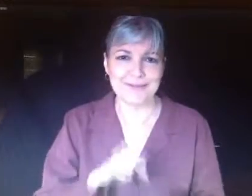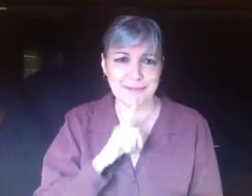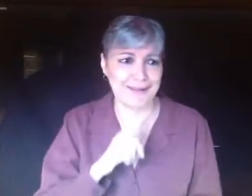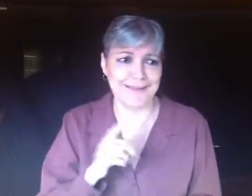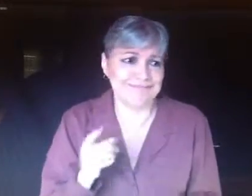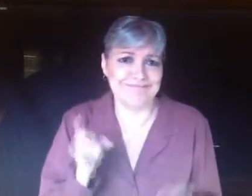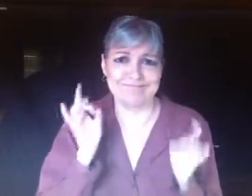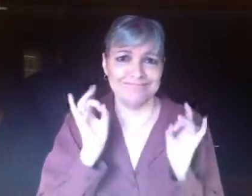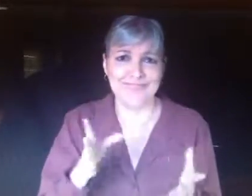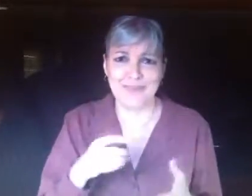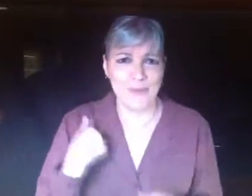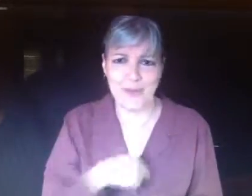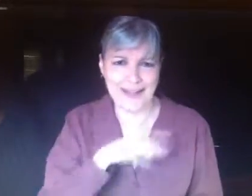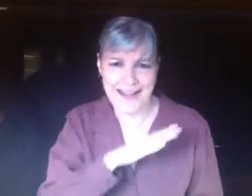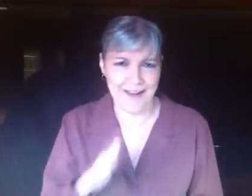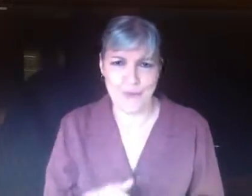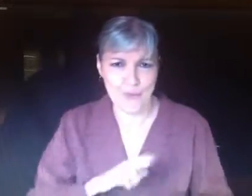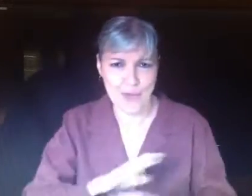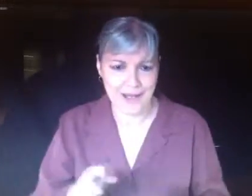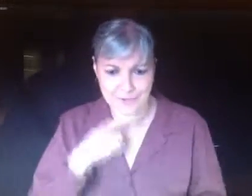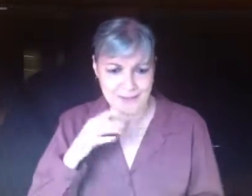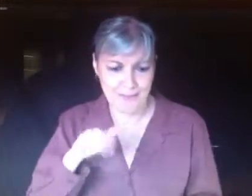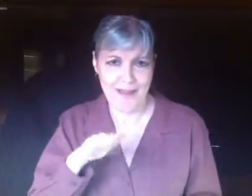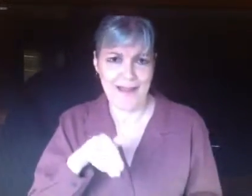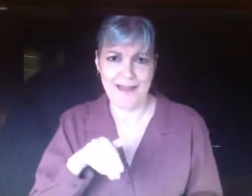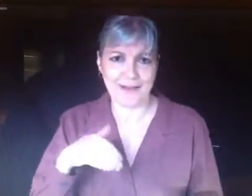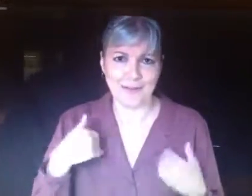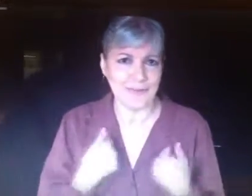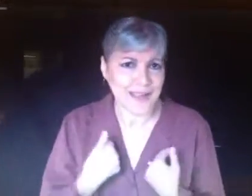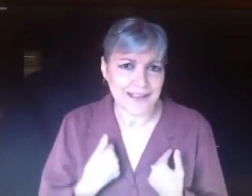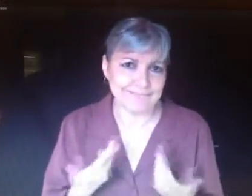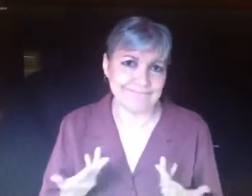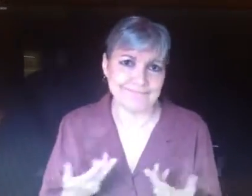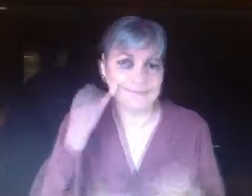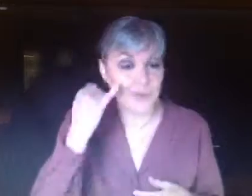for the family to be ready because no one's ever going to be ready for a situation like this.